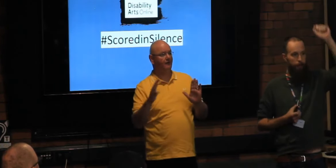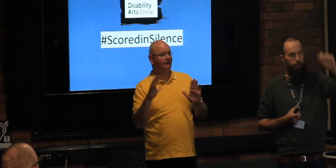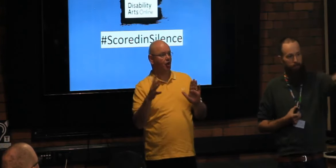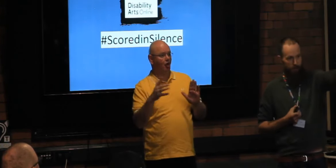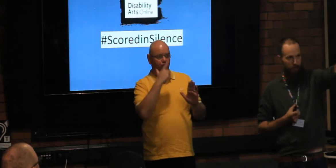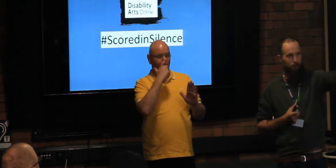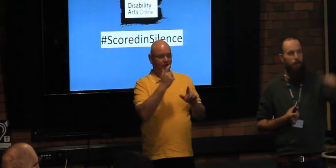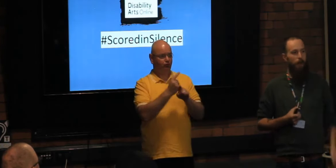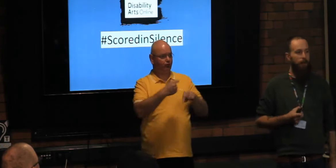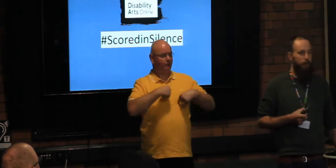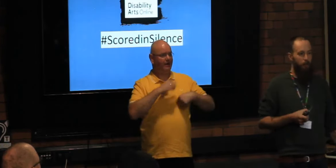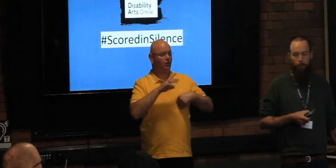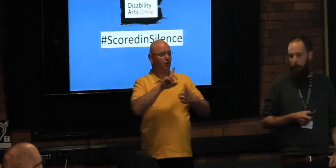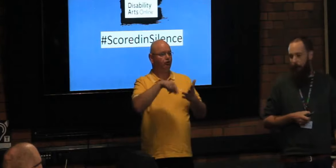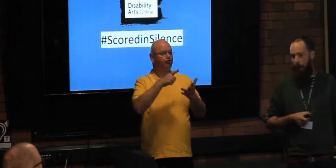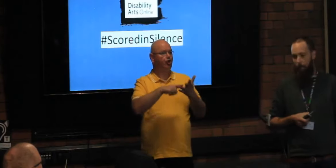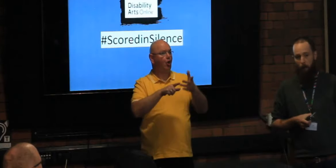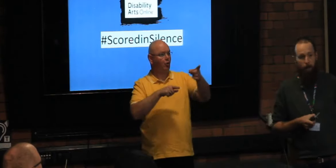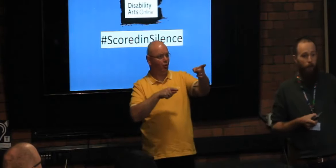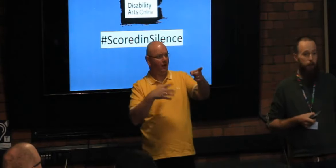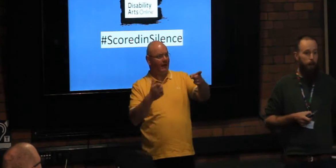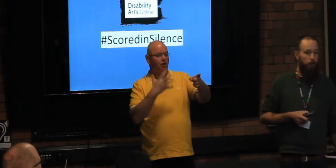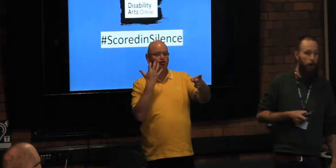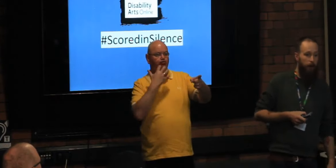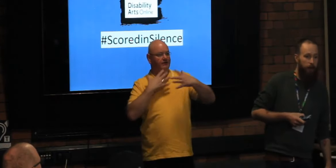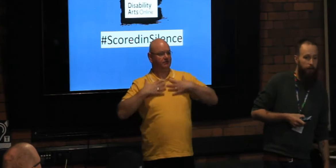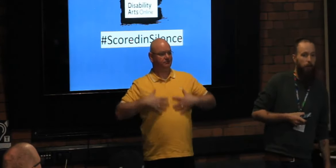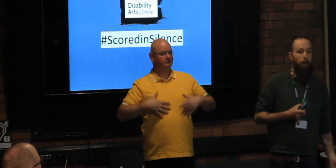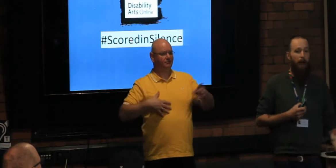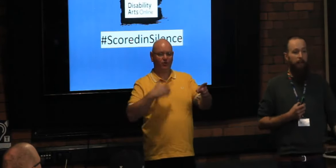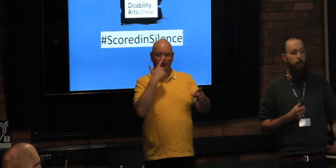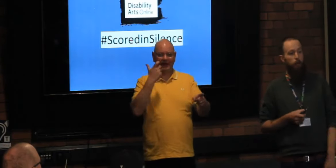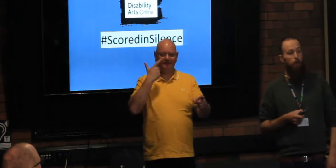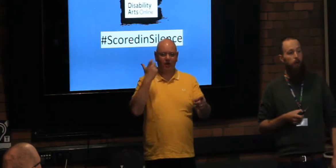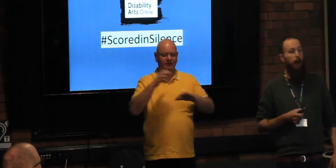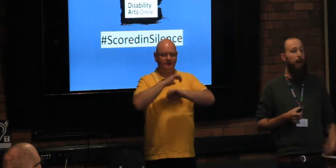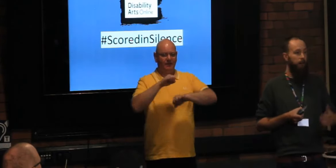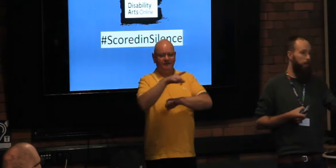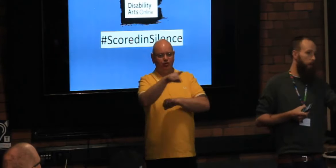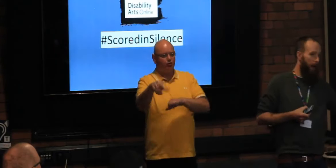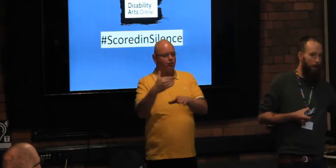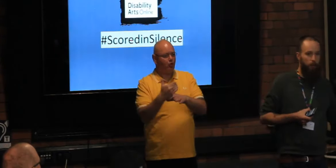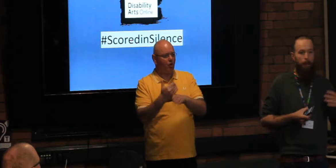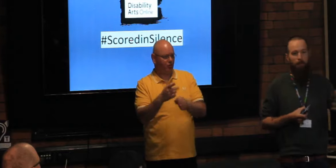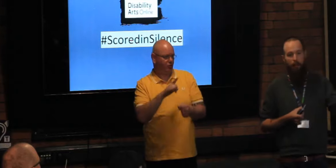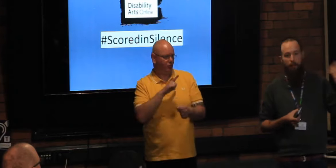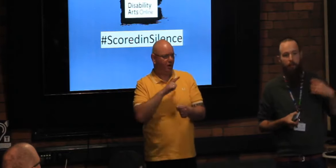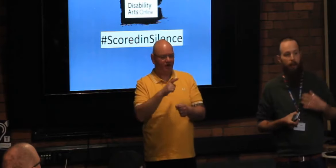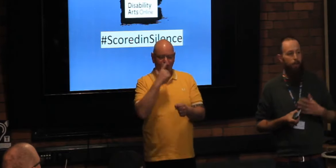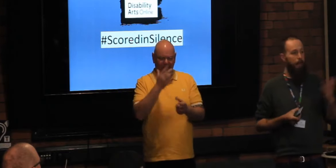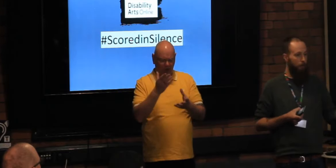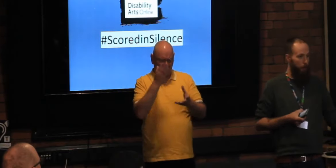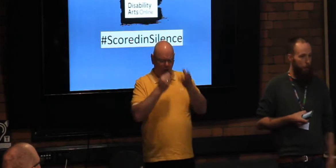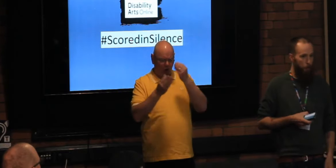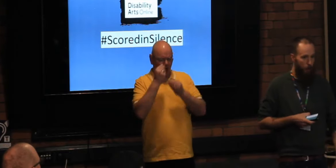over there, moving around in the green top, and we can find you a space to work. It's a great way to learn how this space ticks